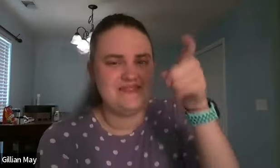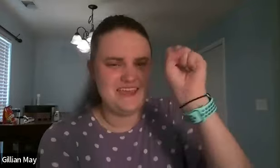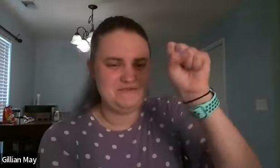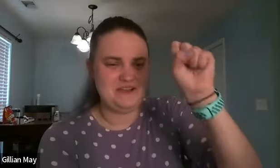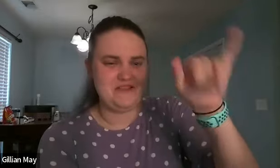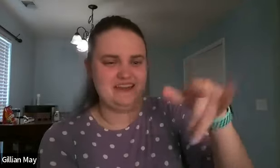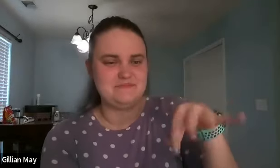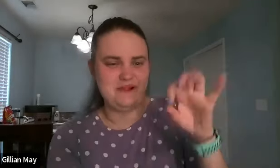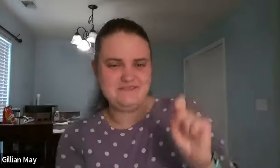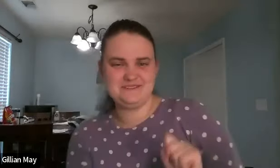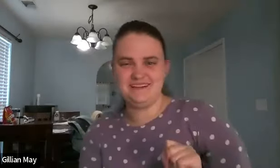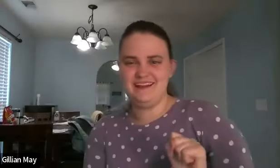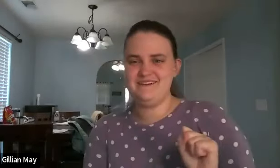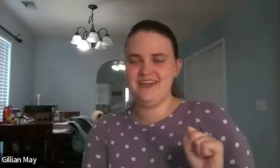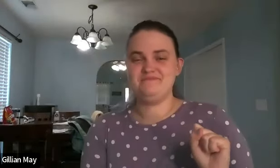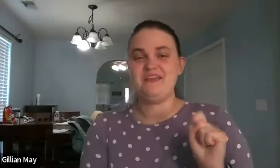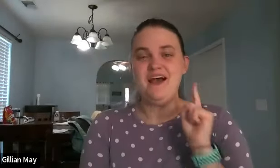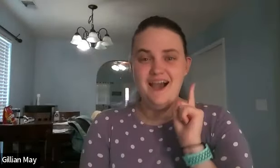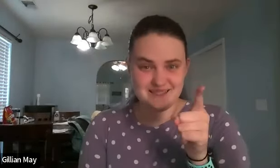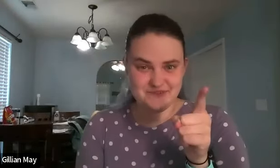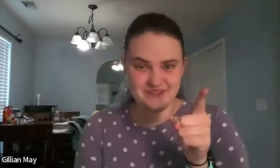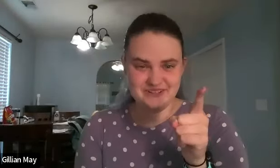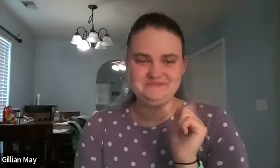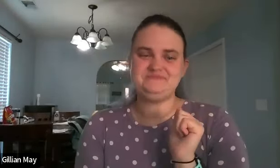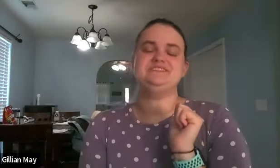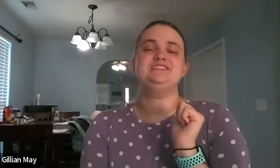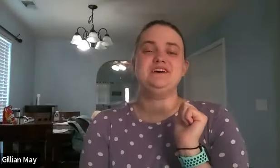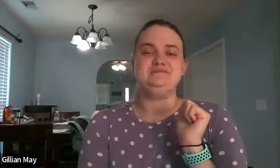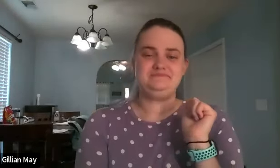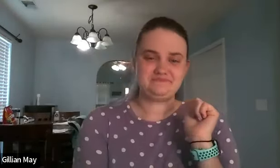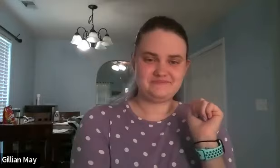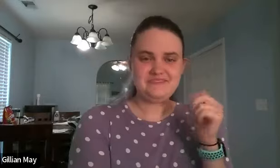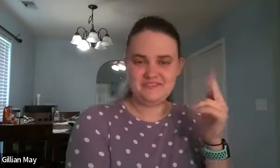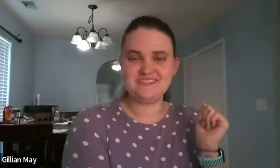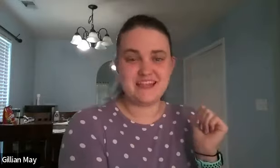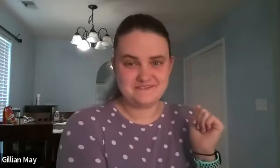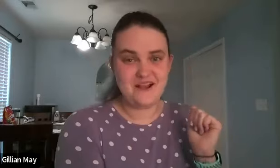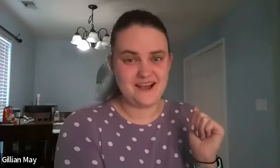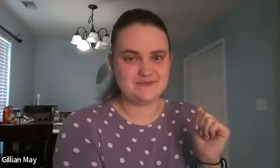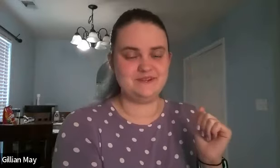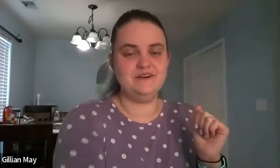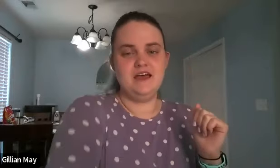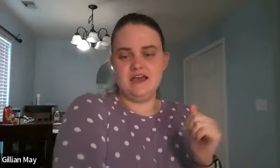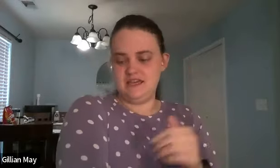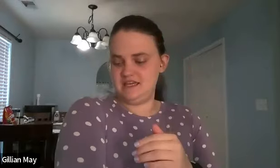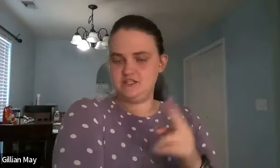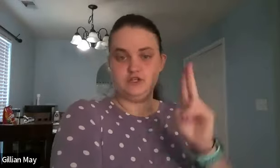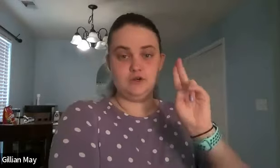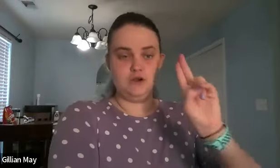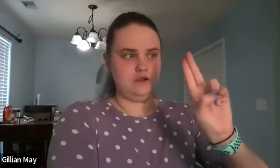There we go. That is a perfect one. Okay. Hospital. So the sign for hospital is you're